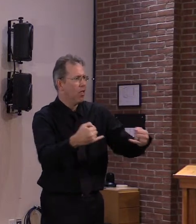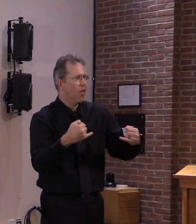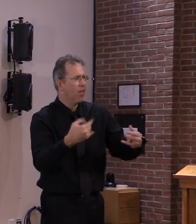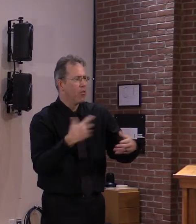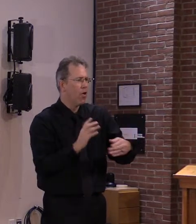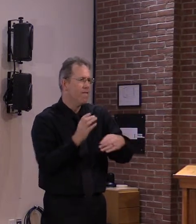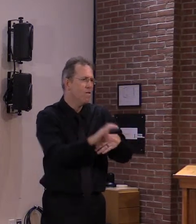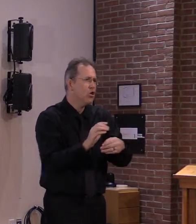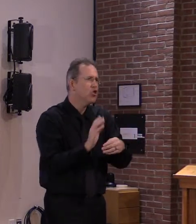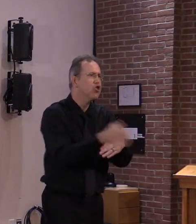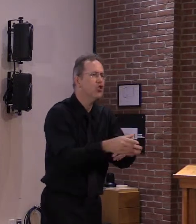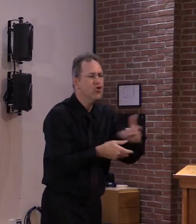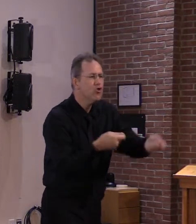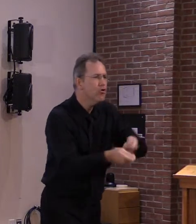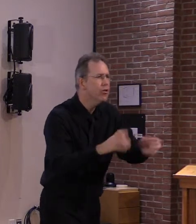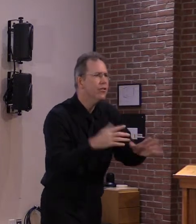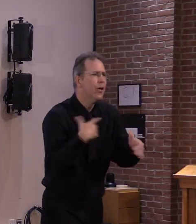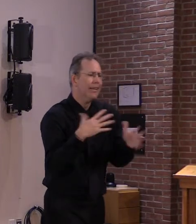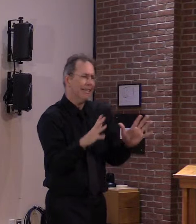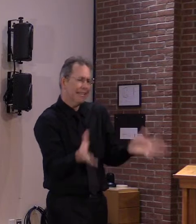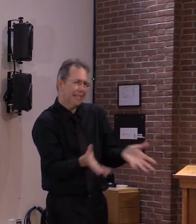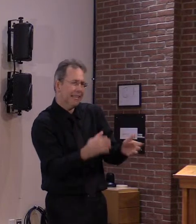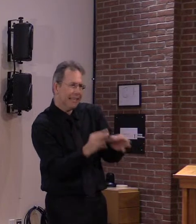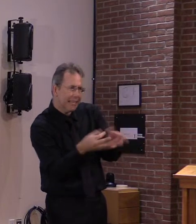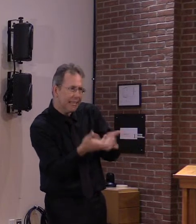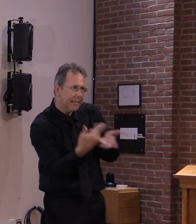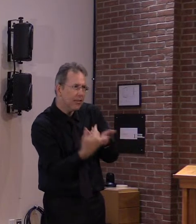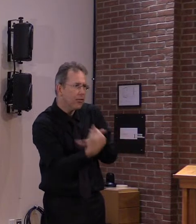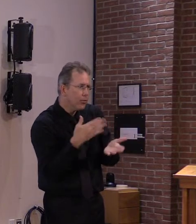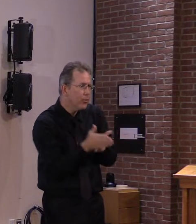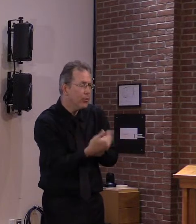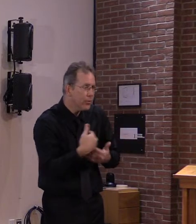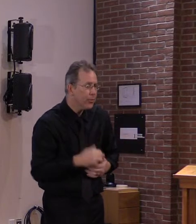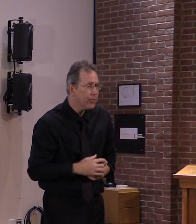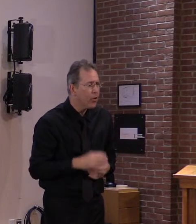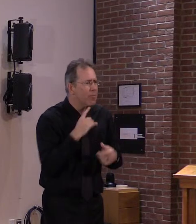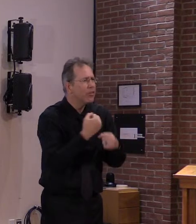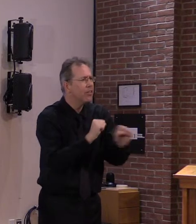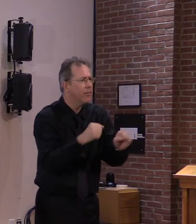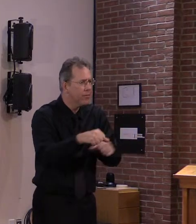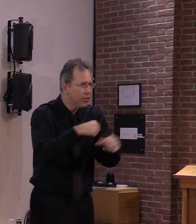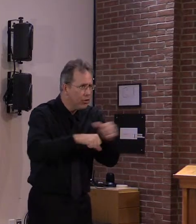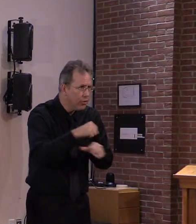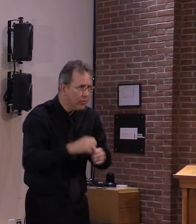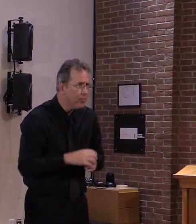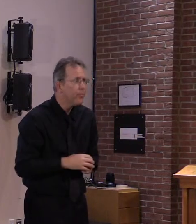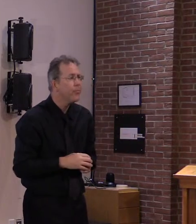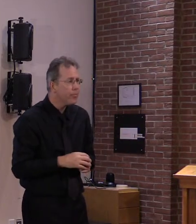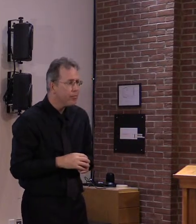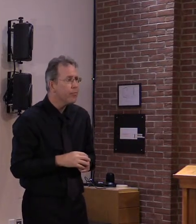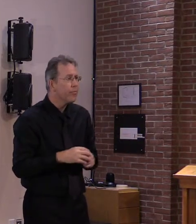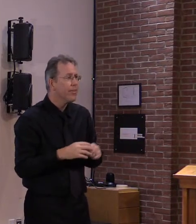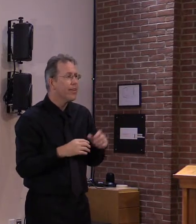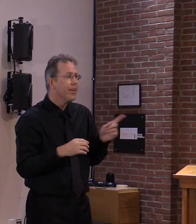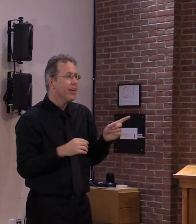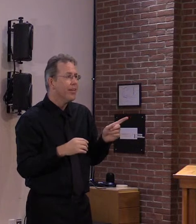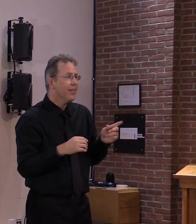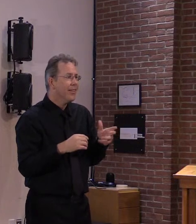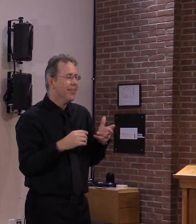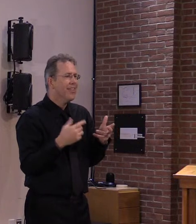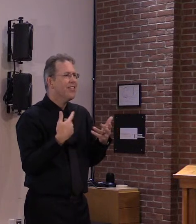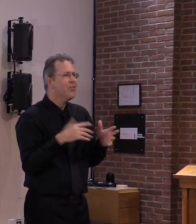Thanks, Rebecca. First thing, could we get a clarification from Commissioner Sherling on the St. Albans State